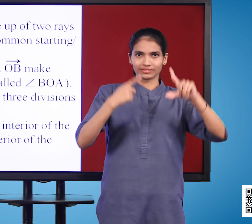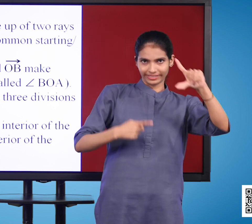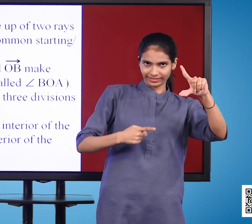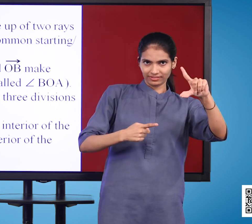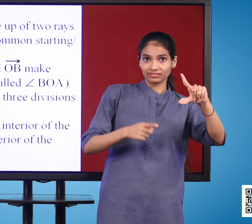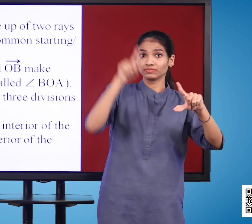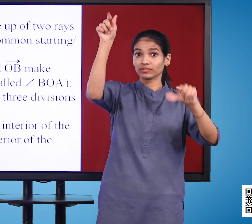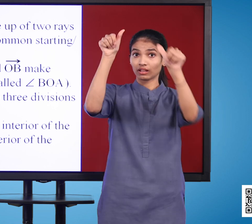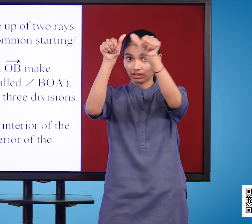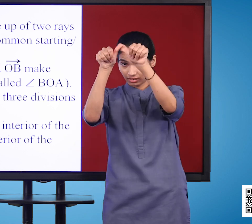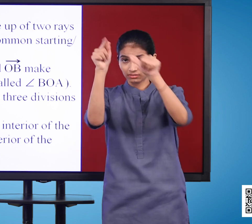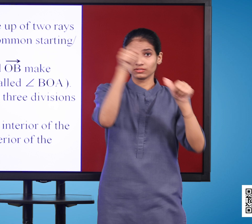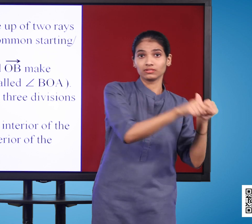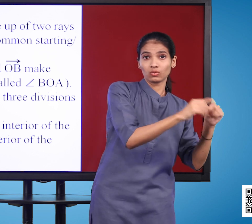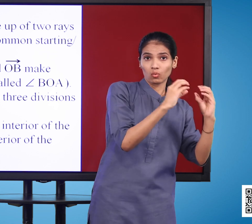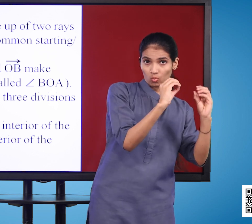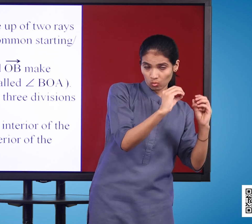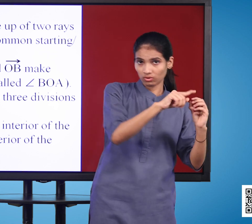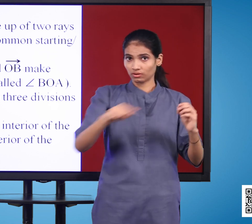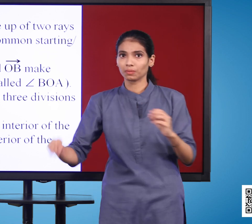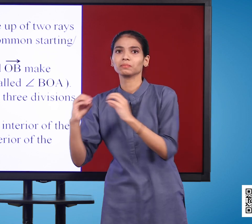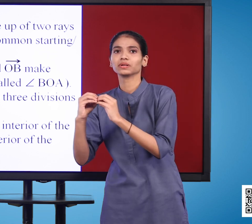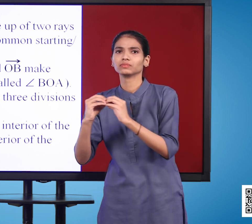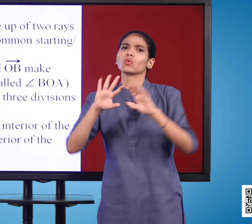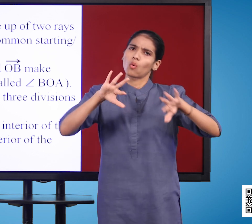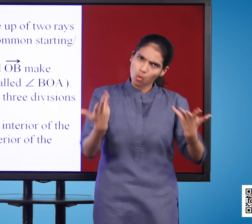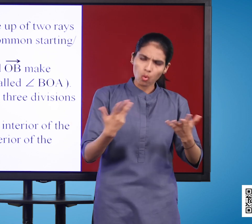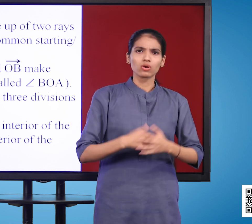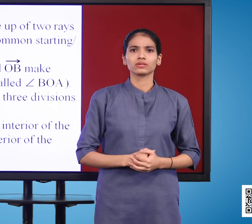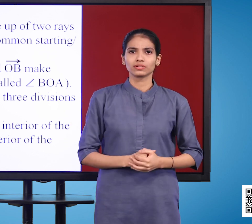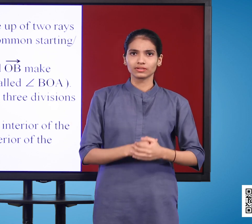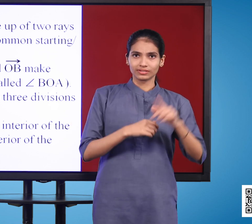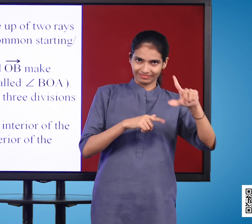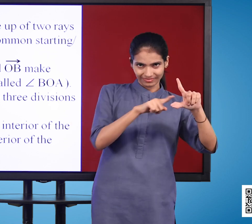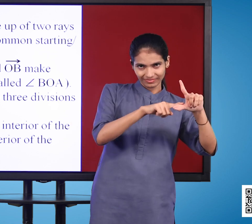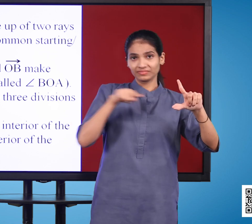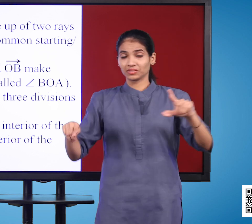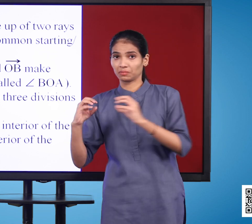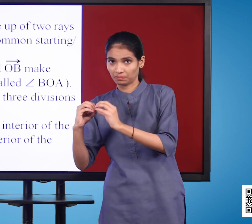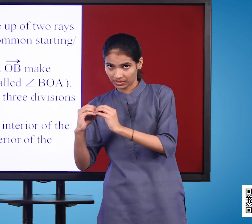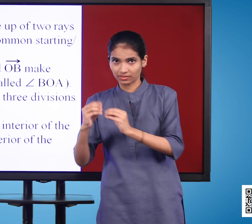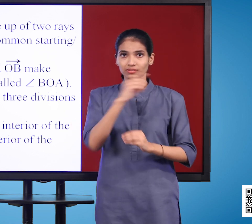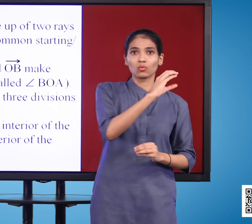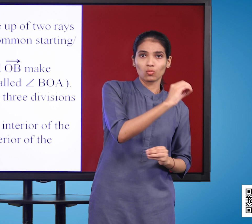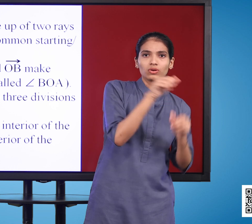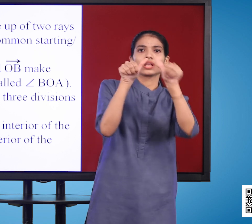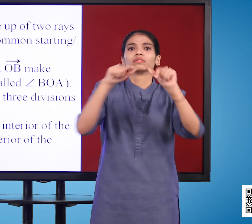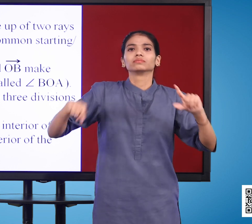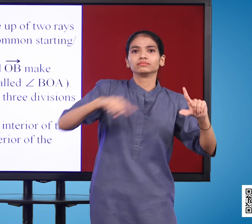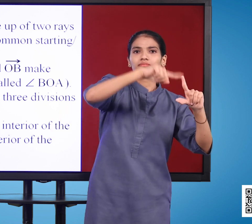BOA. An angle leads to 3 divisions of a region: on the angle, the interior of the angle,